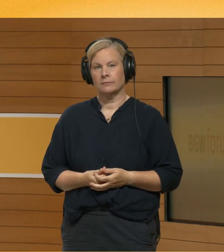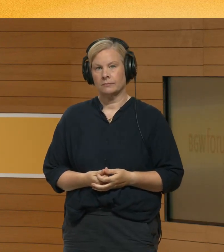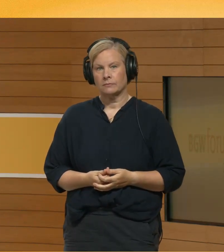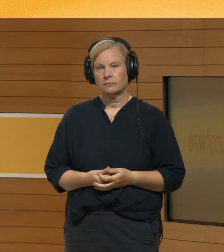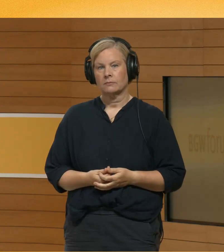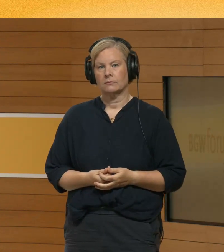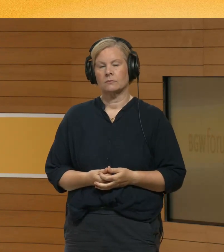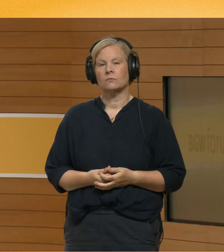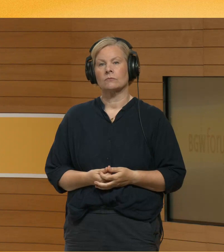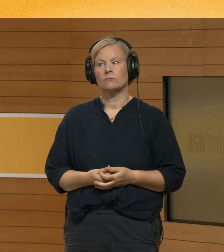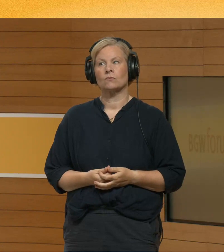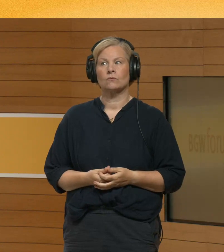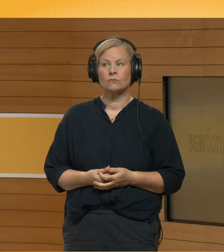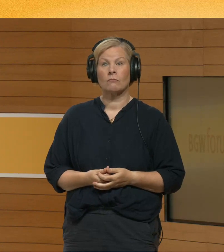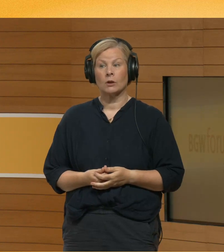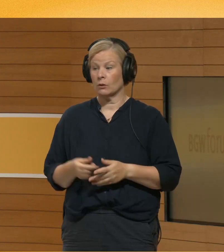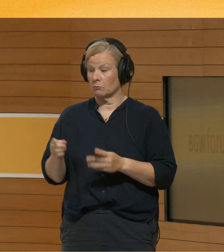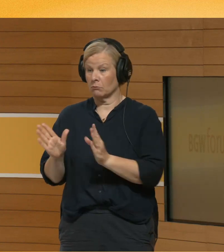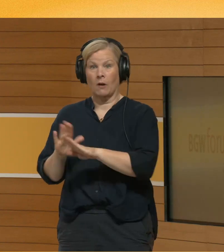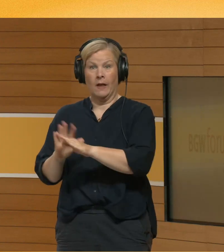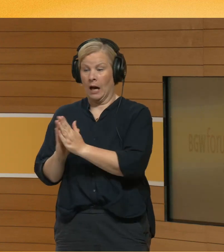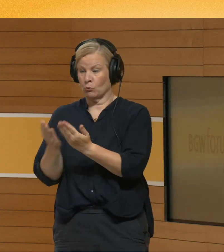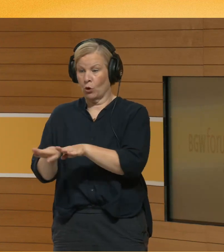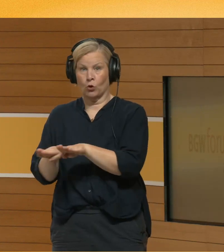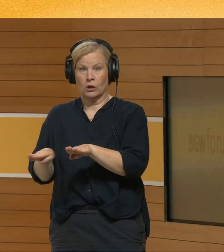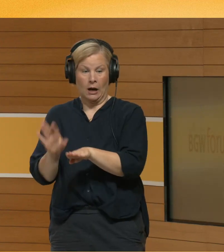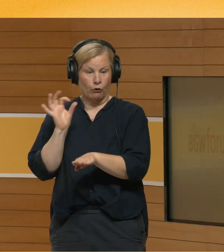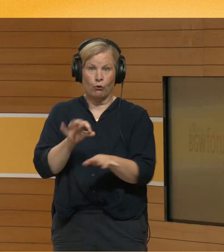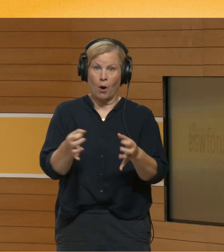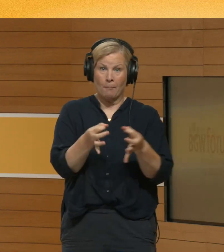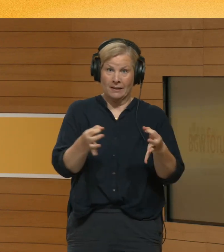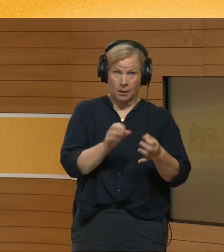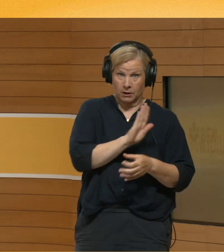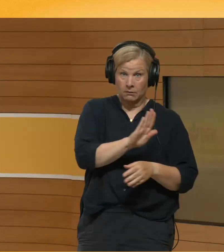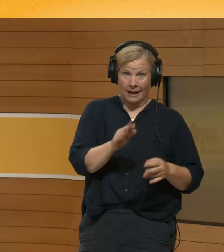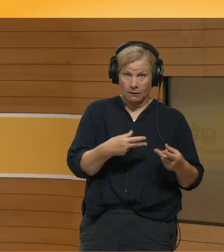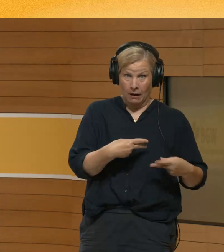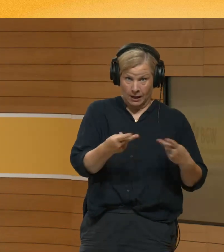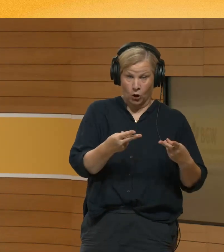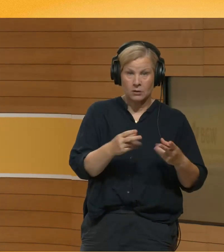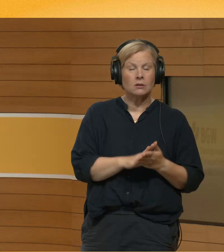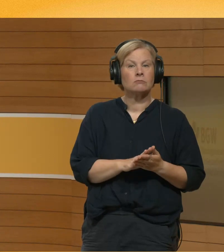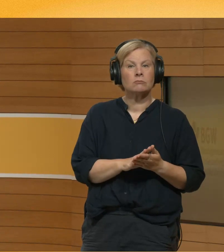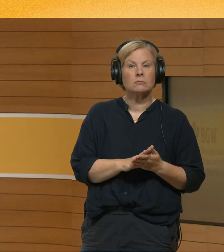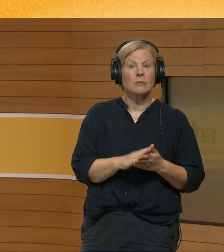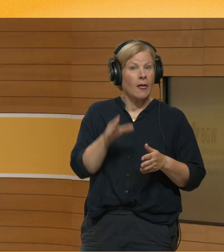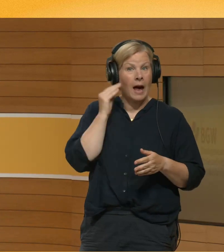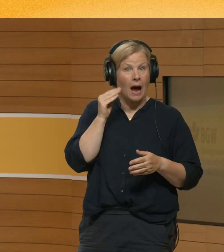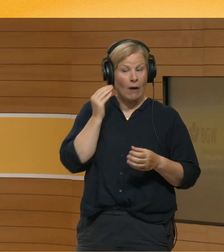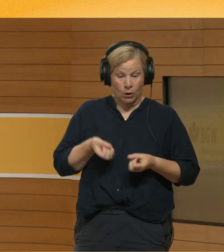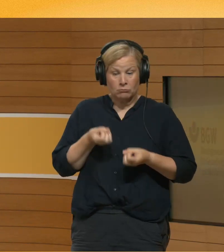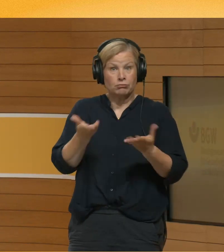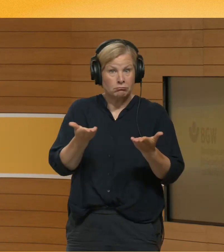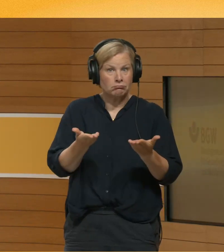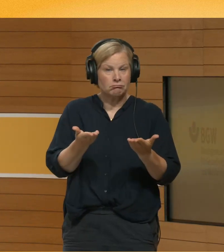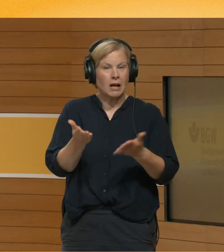who wants to start, but perhaps you brought some ideas for the audience today just to share what you're currently working on